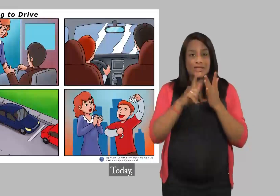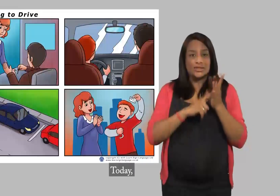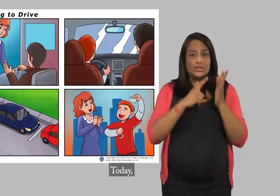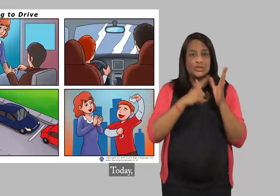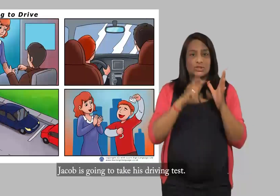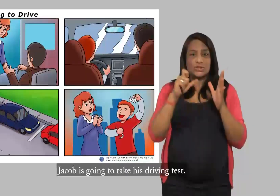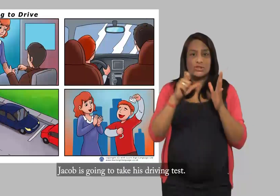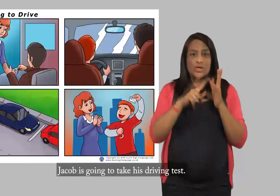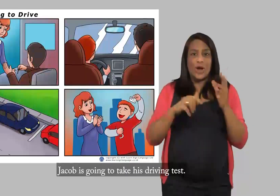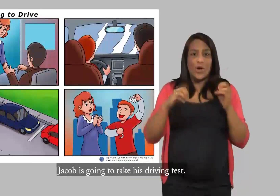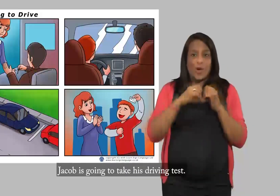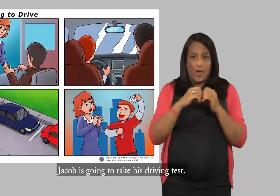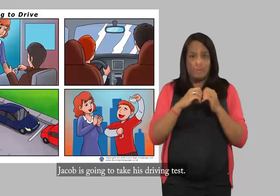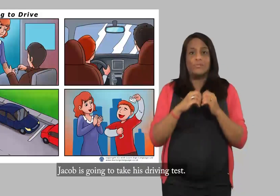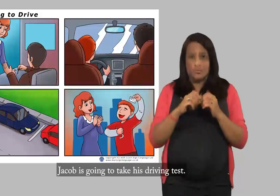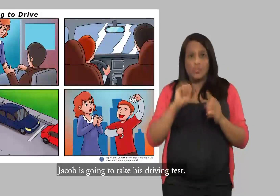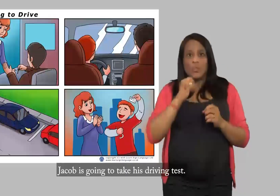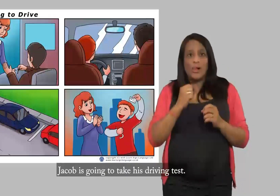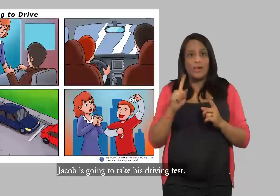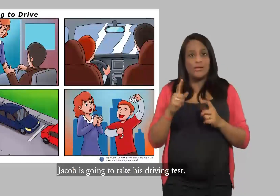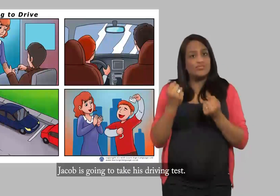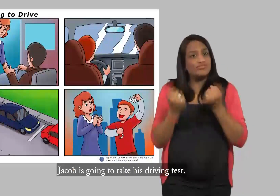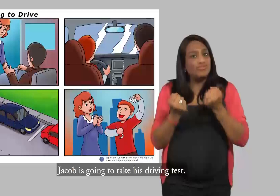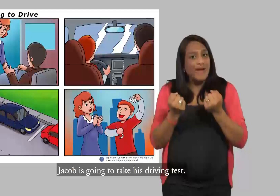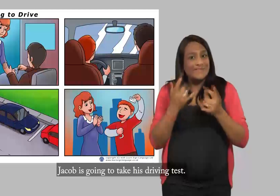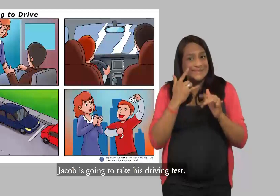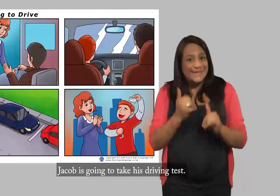Today, Jacob is going to take his driving test.